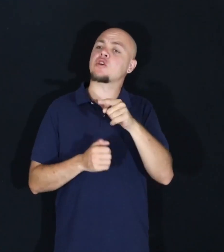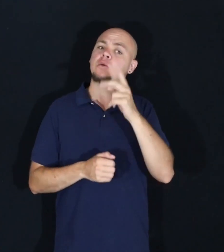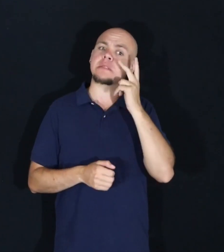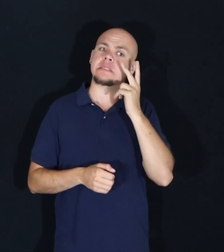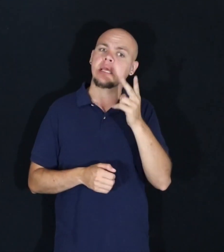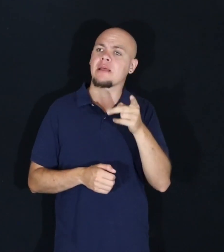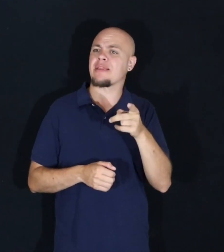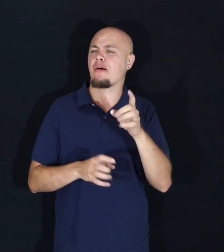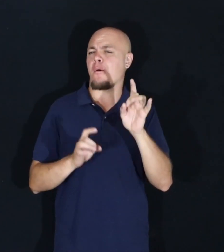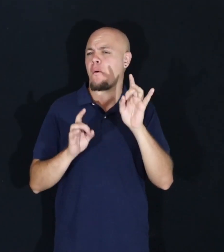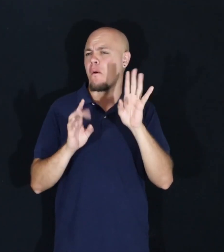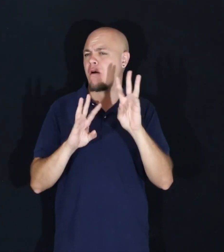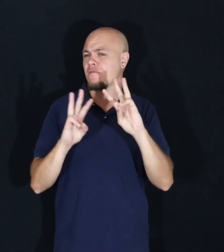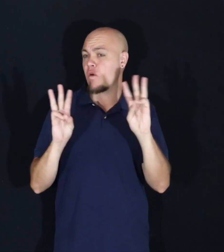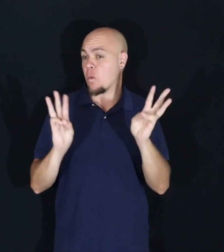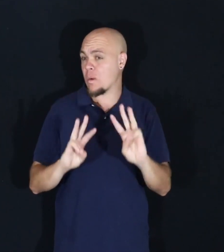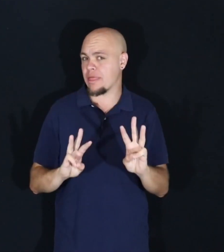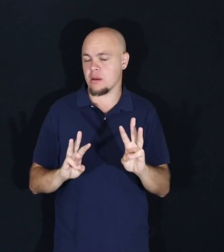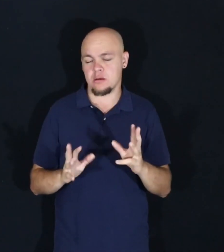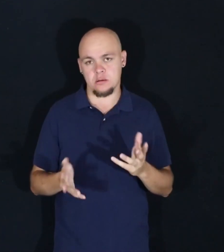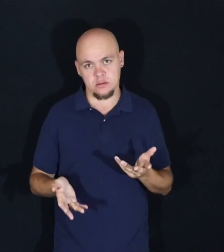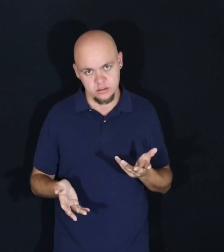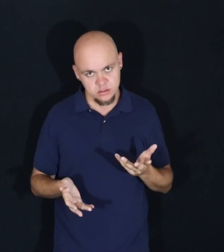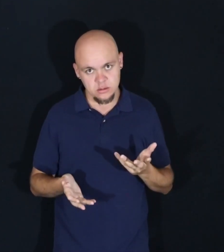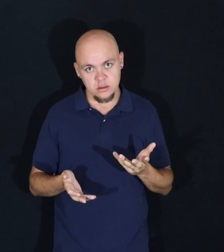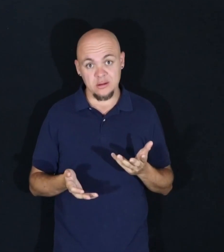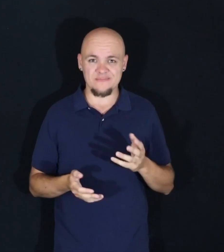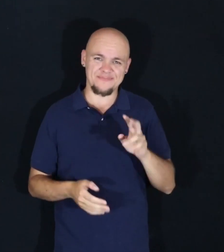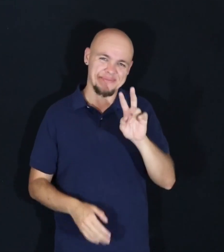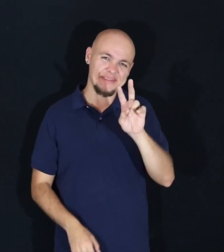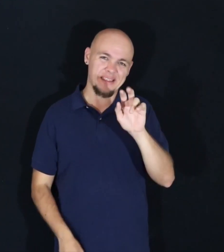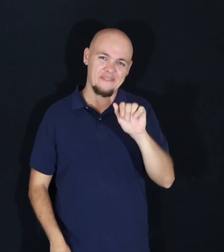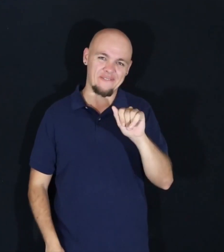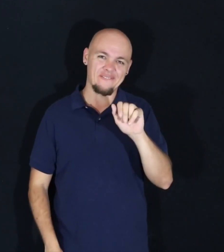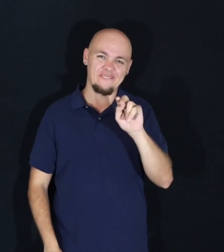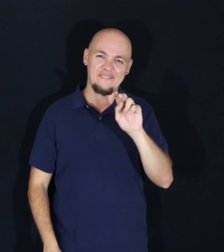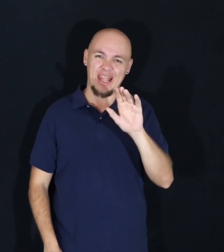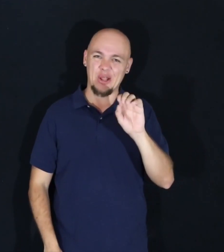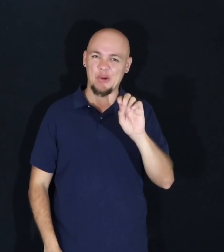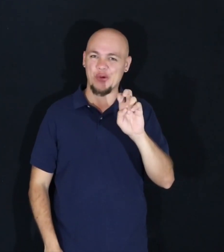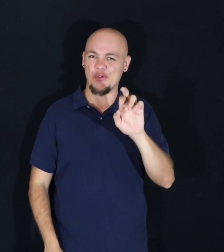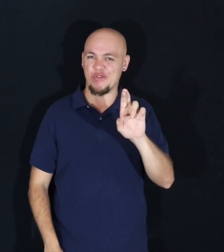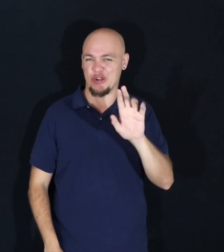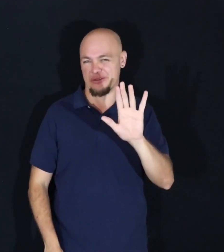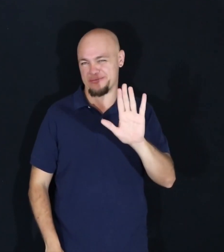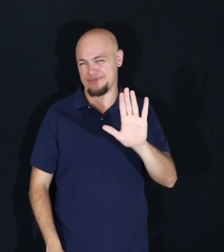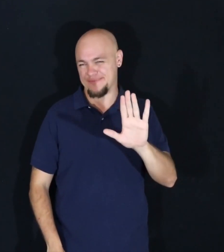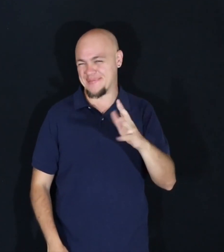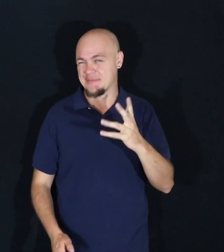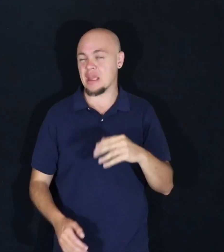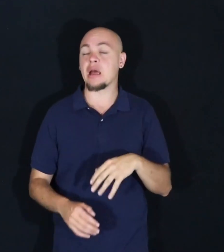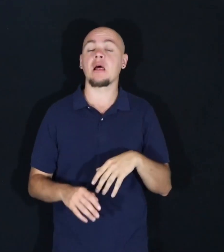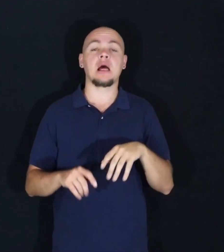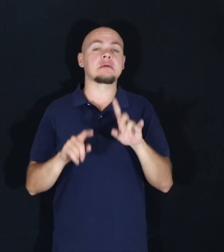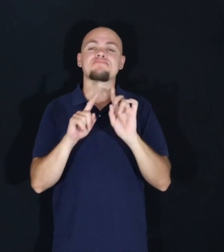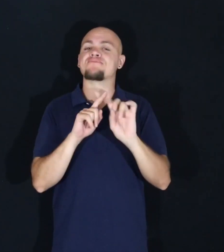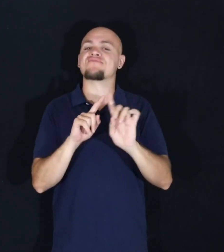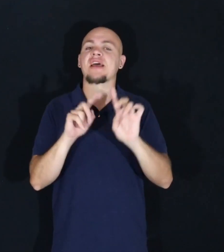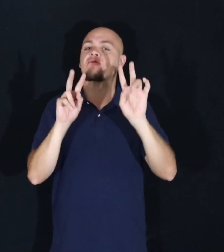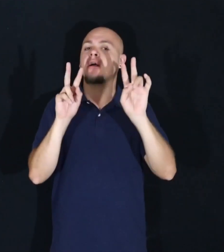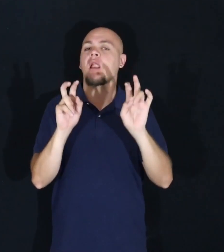terrible weather we've been having recently? Which is quite befitting of Vancouver. You know, agreeable conversation topics made for